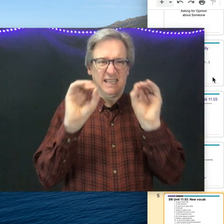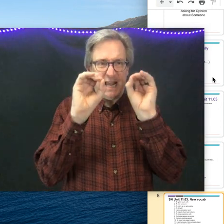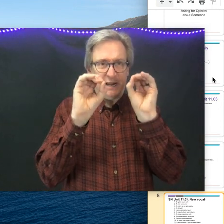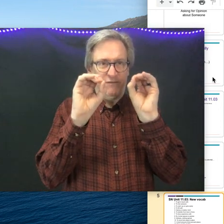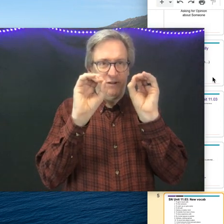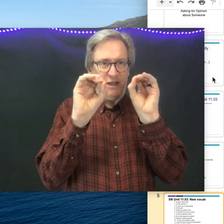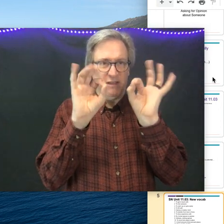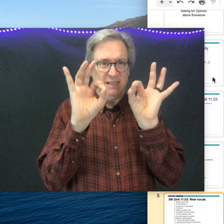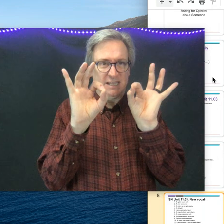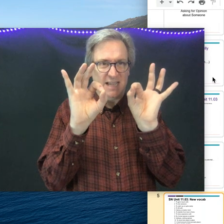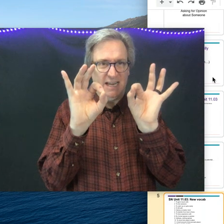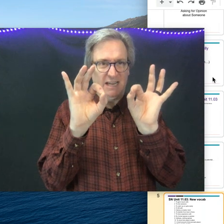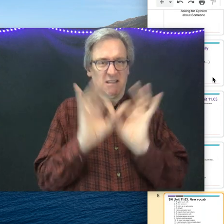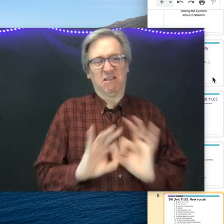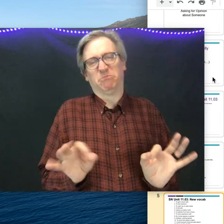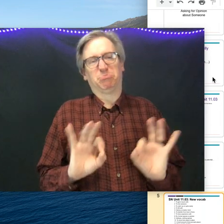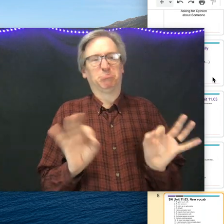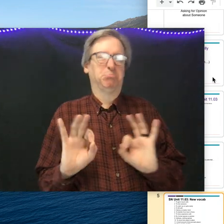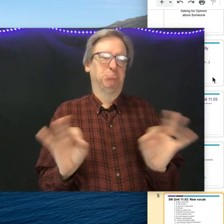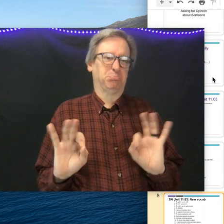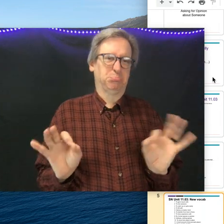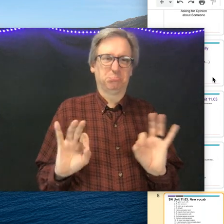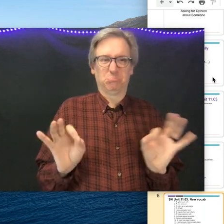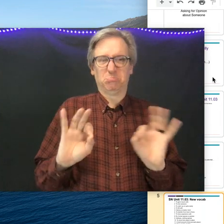It's like not a full nothing. It's a tiny nothing.